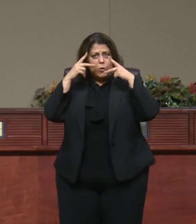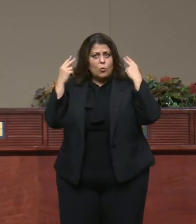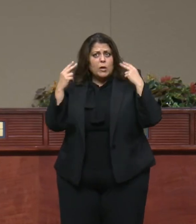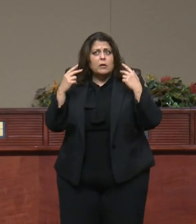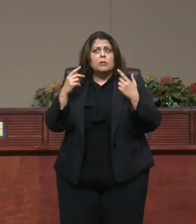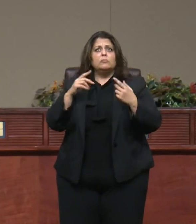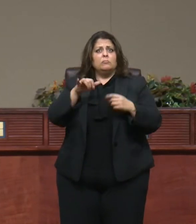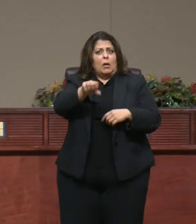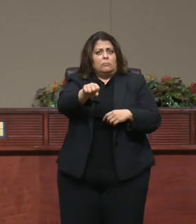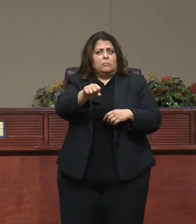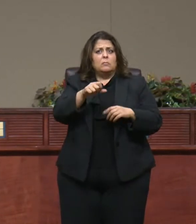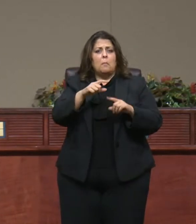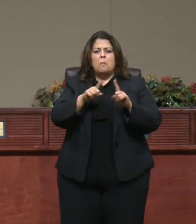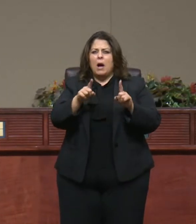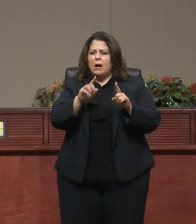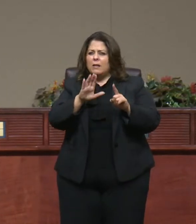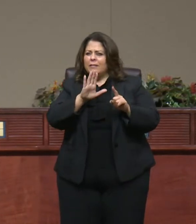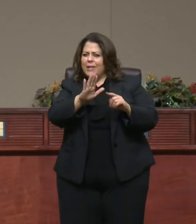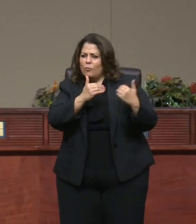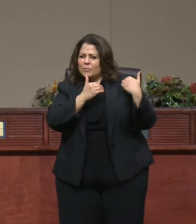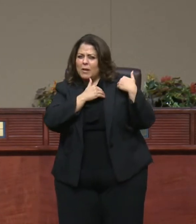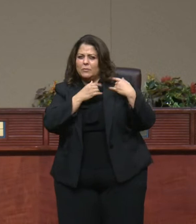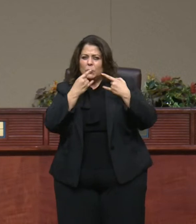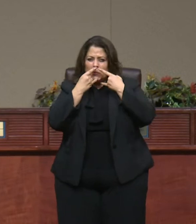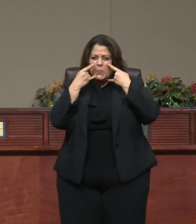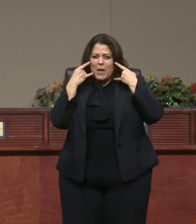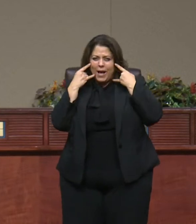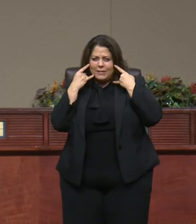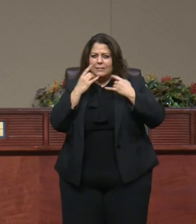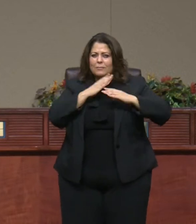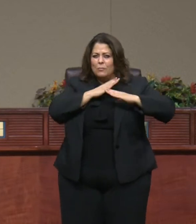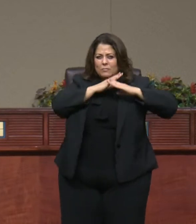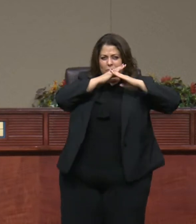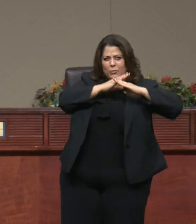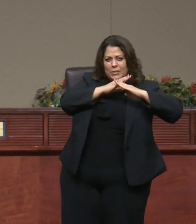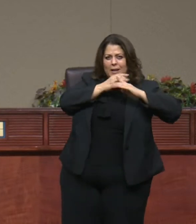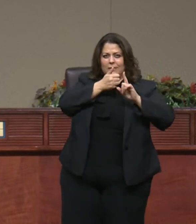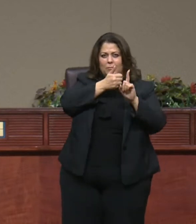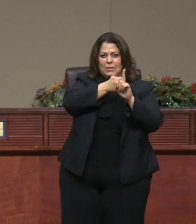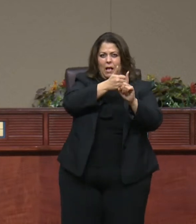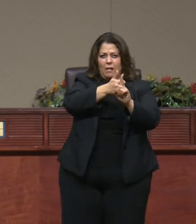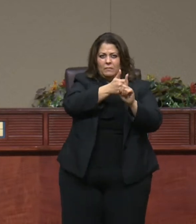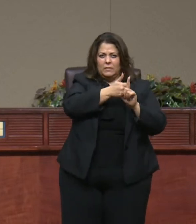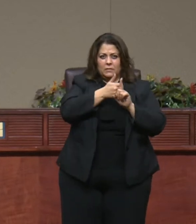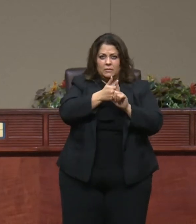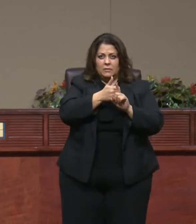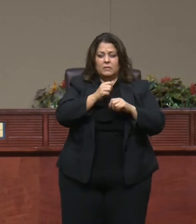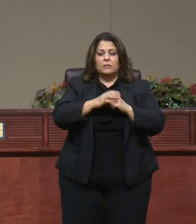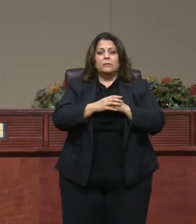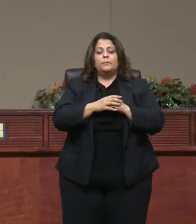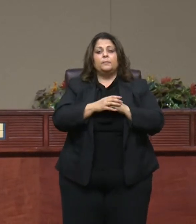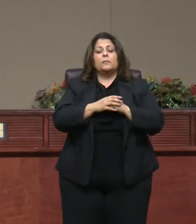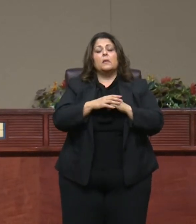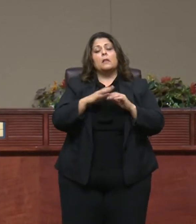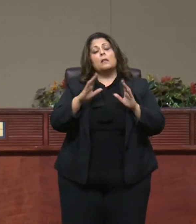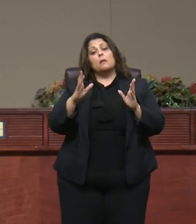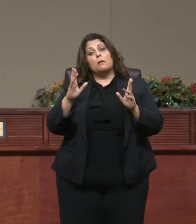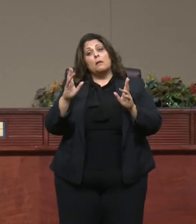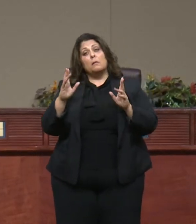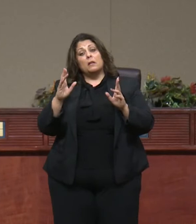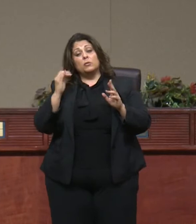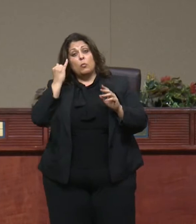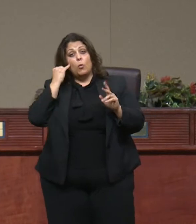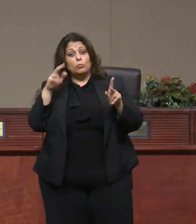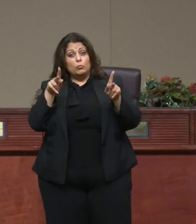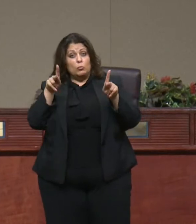the responsibility to mask up and protect themselves, those who are going to be putting